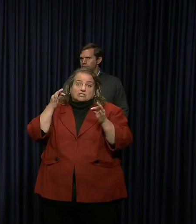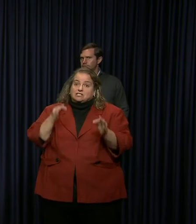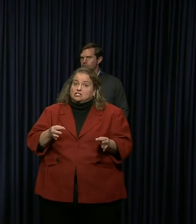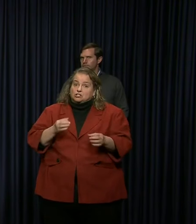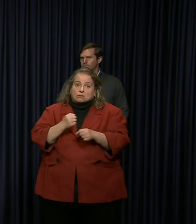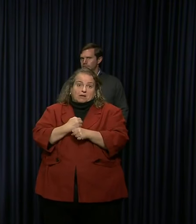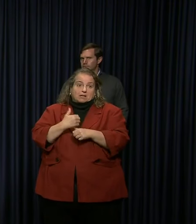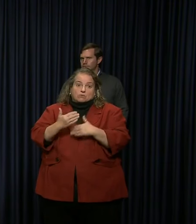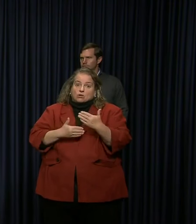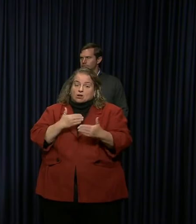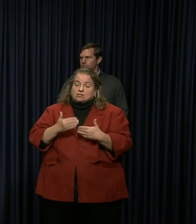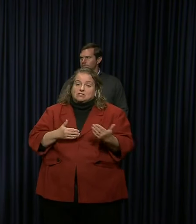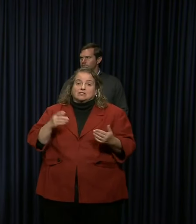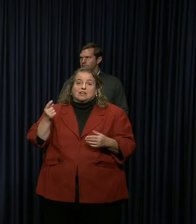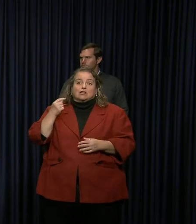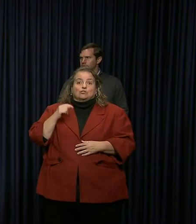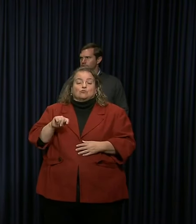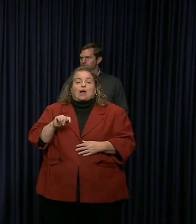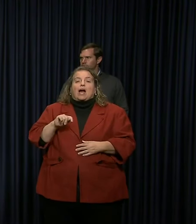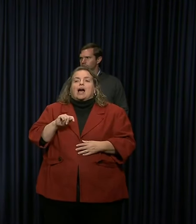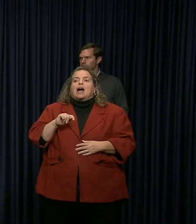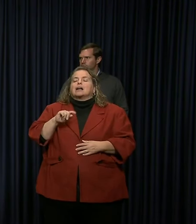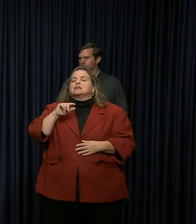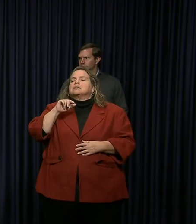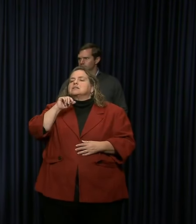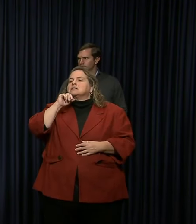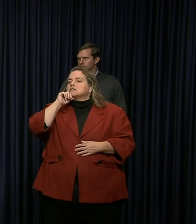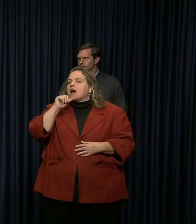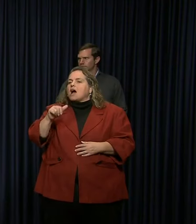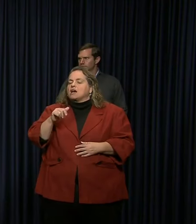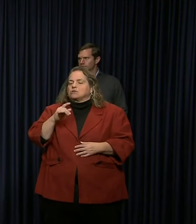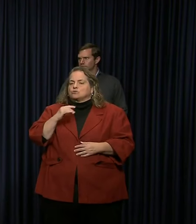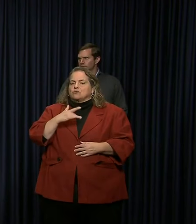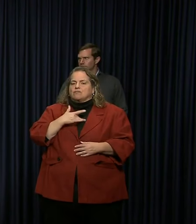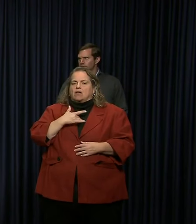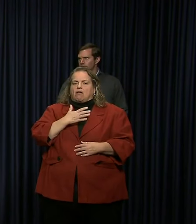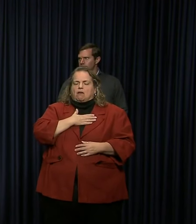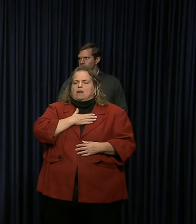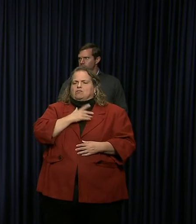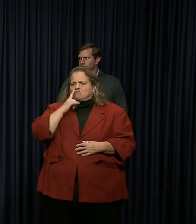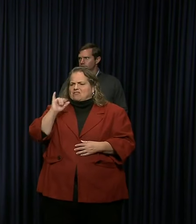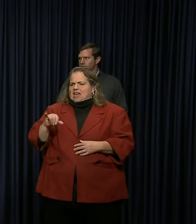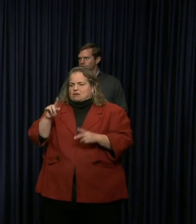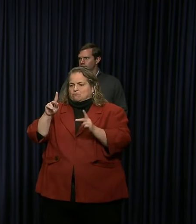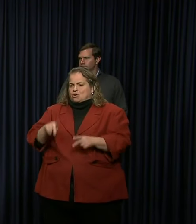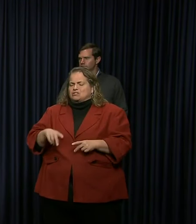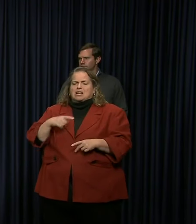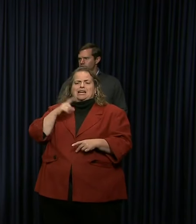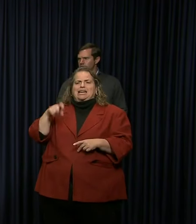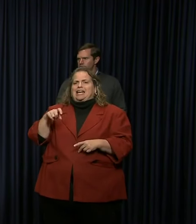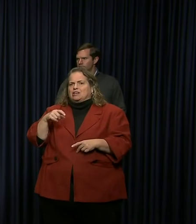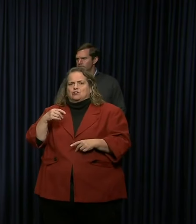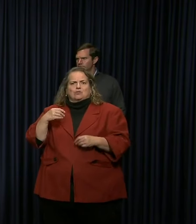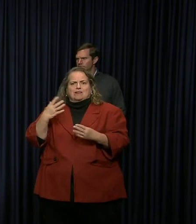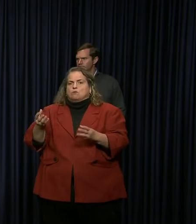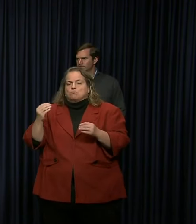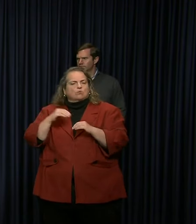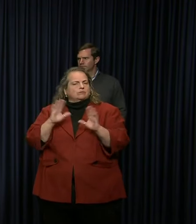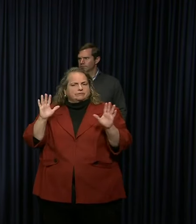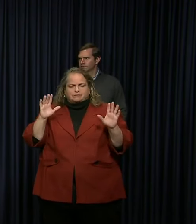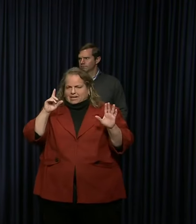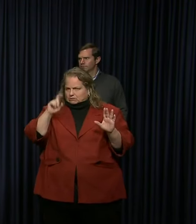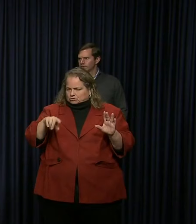process. They try to be dispassionate and methodical about it. They're doing the very best they can to distribute the resources where it appears they are